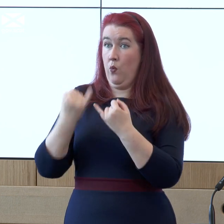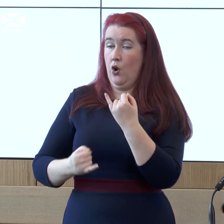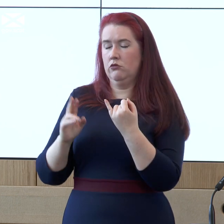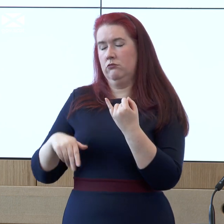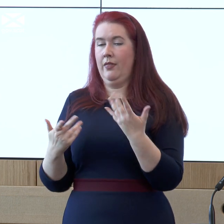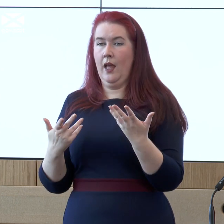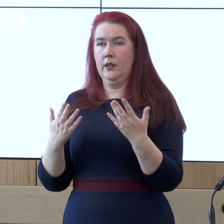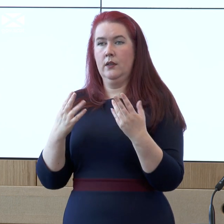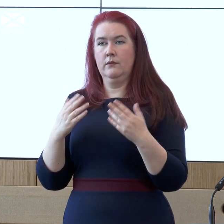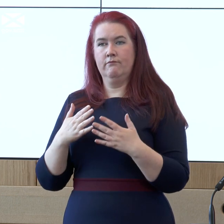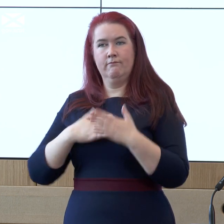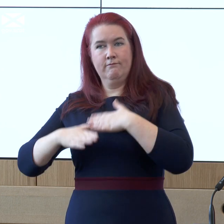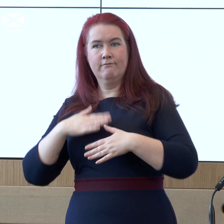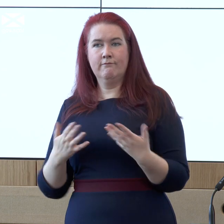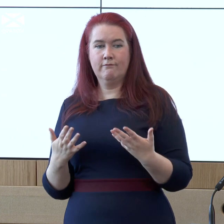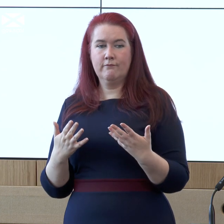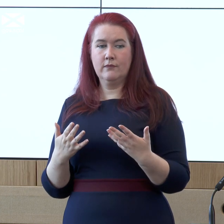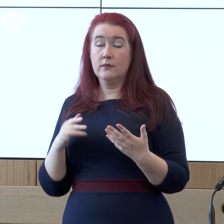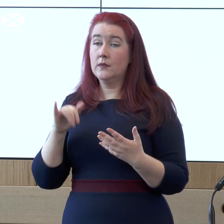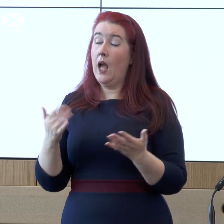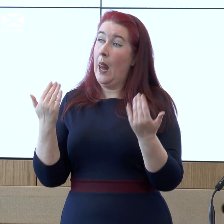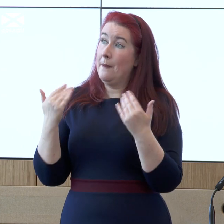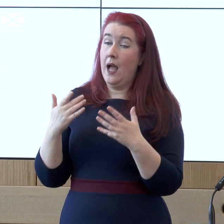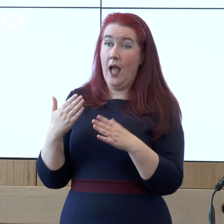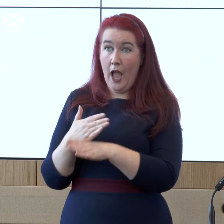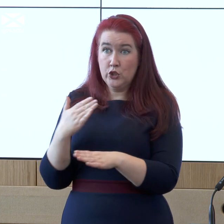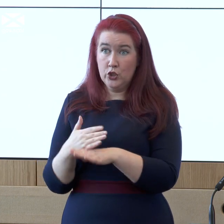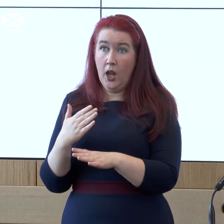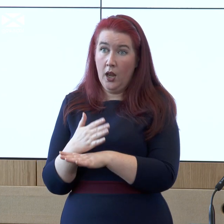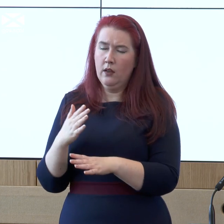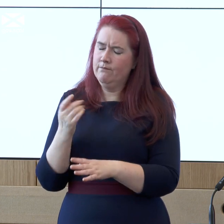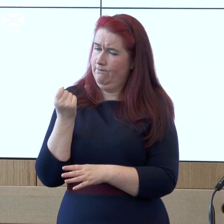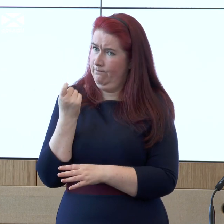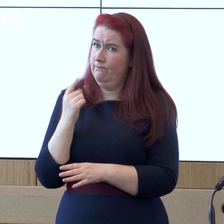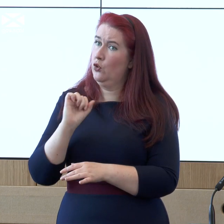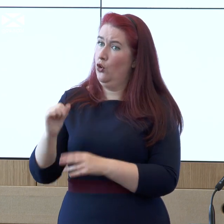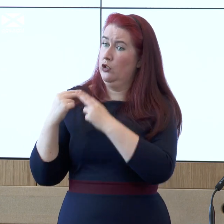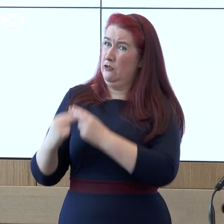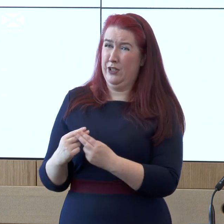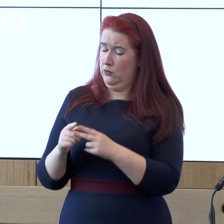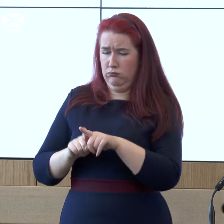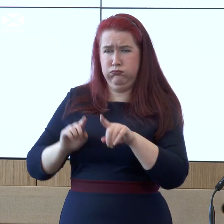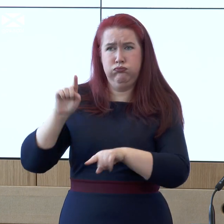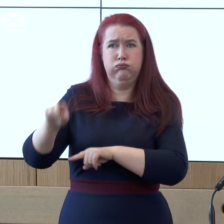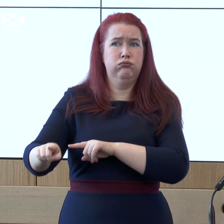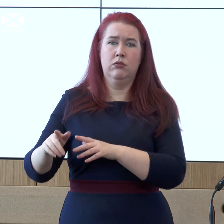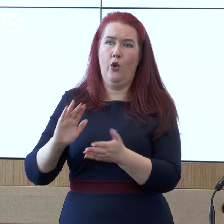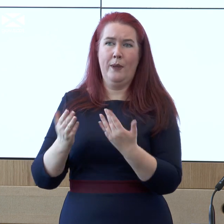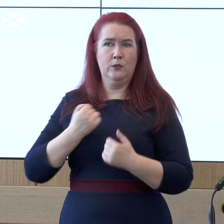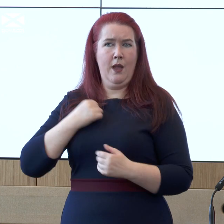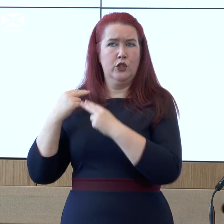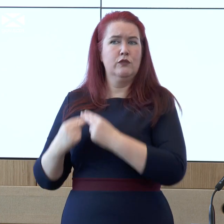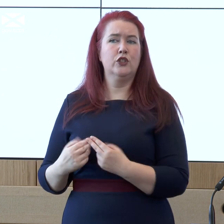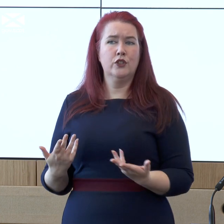the need for climate action, there is no doubt at all that your generation is far ahead of mine. I know that some of the